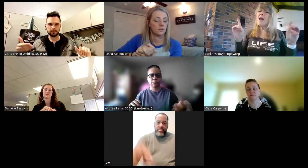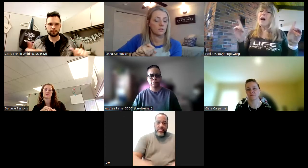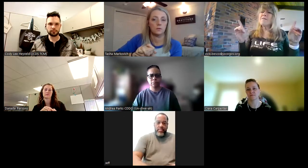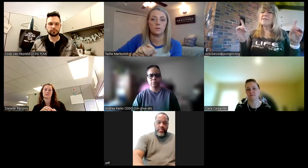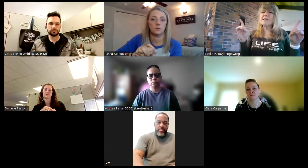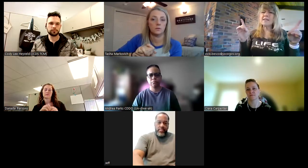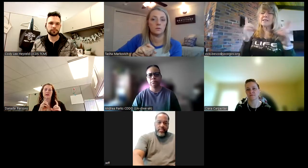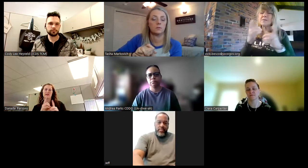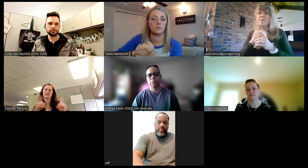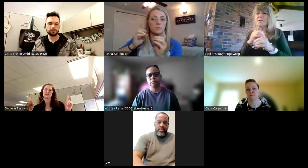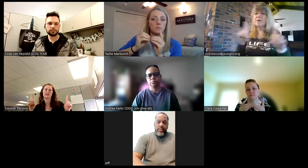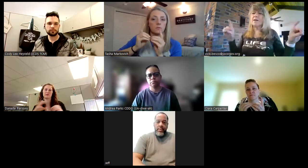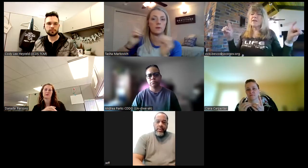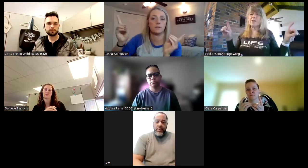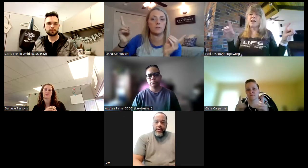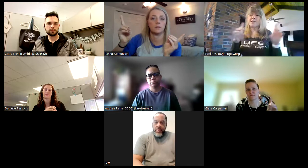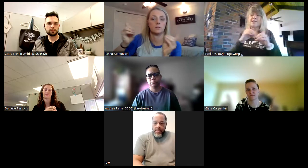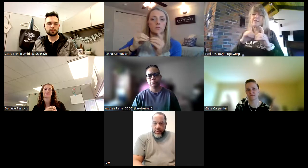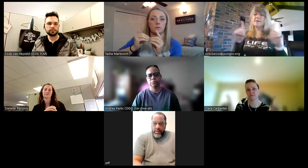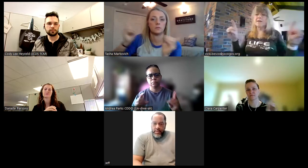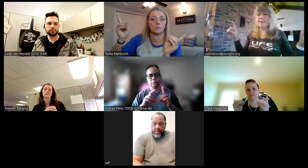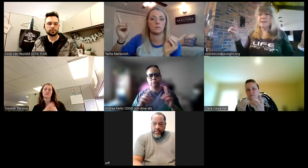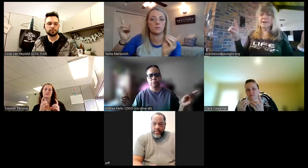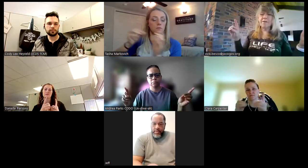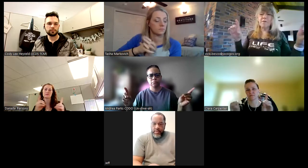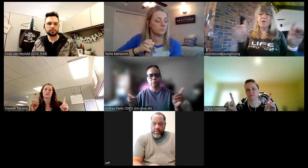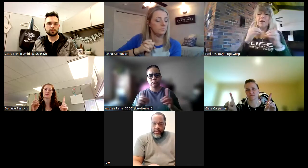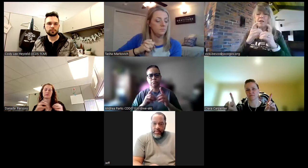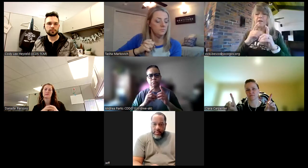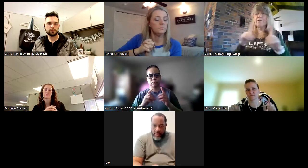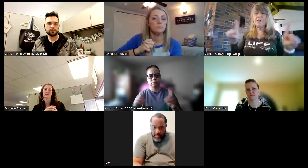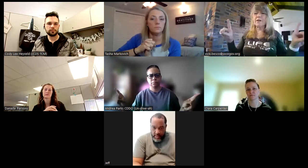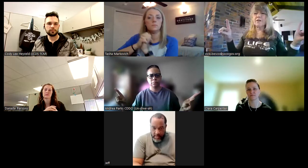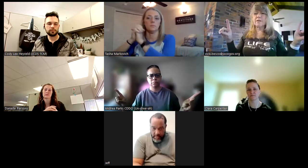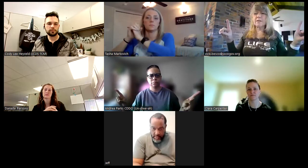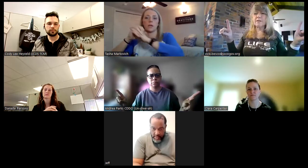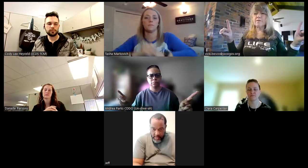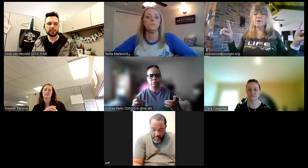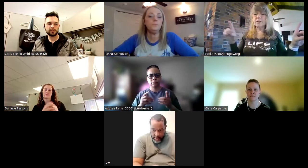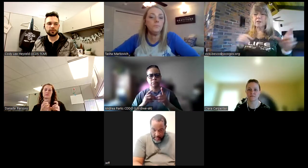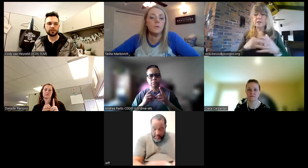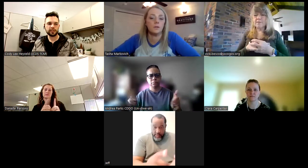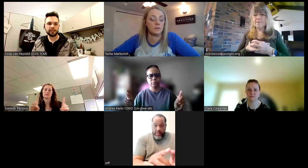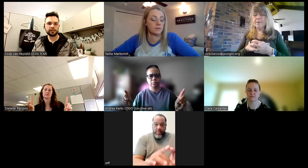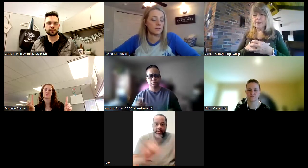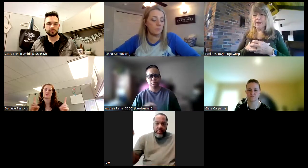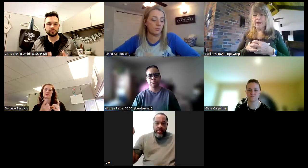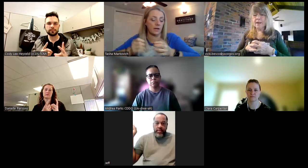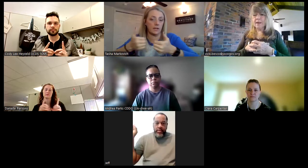I've seen this initialized in the deaf community around here. Okay. Before. Separated